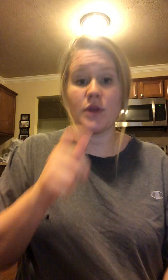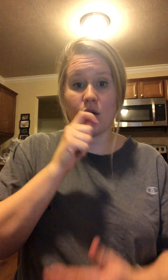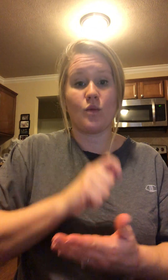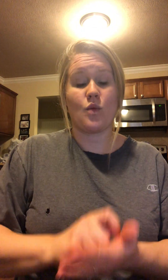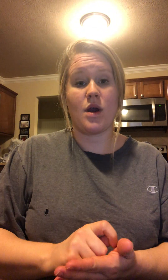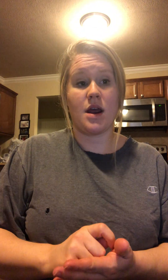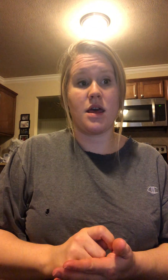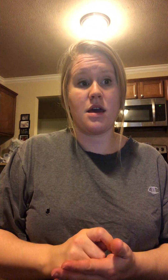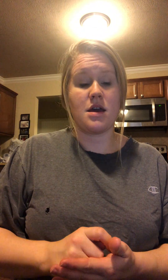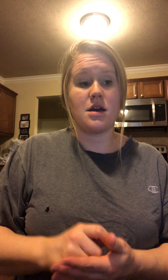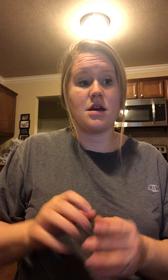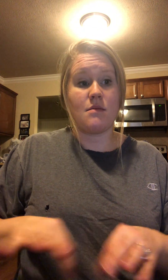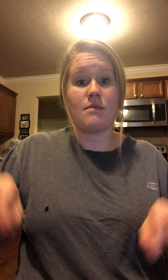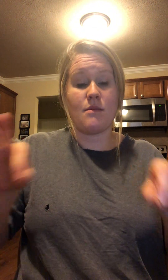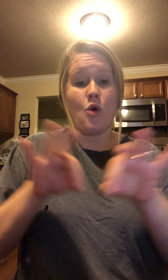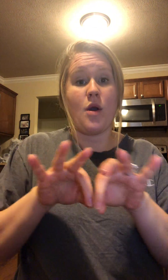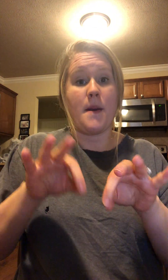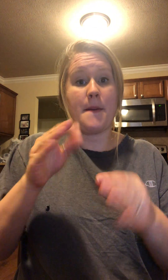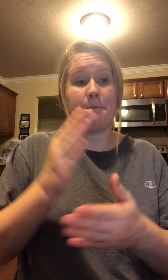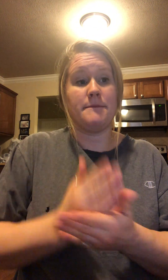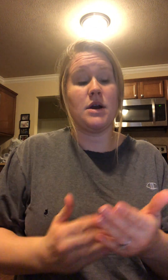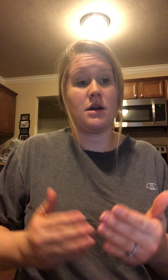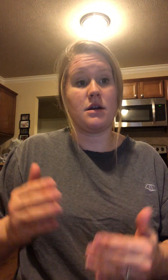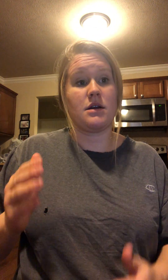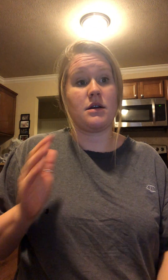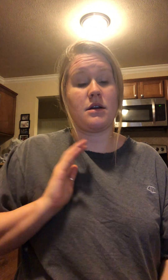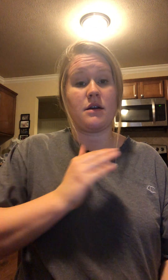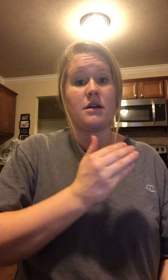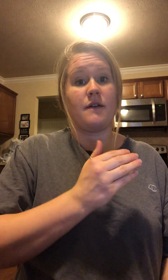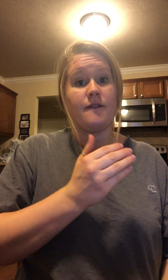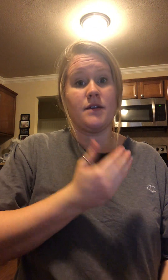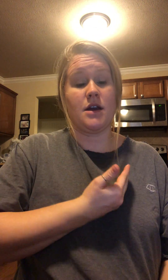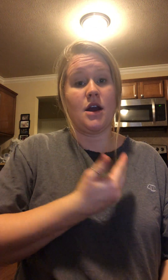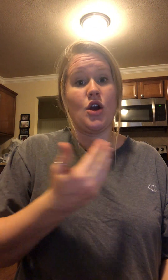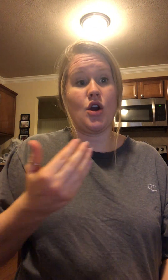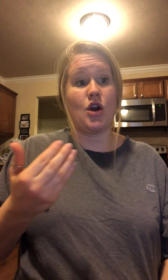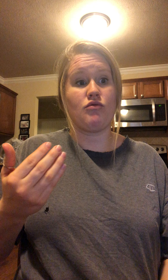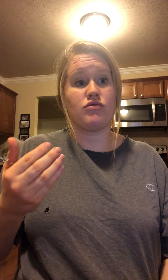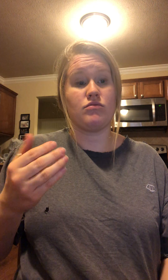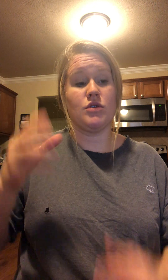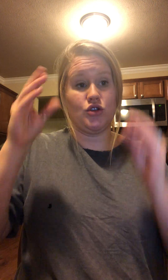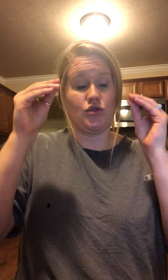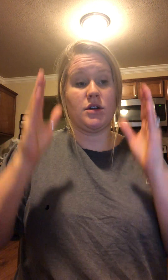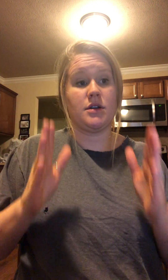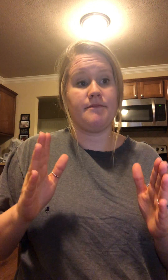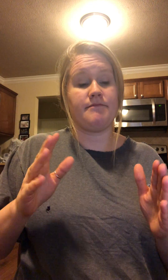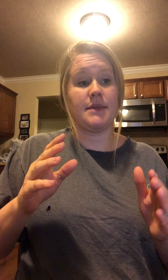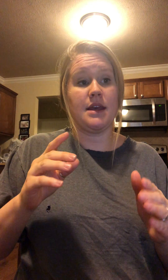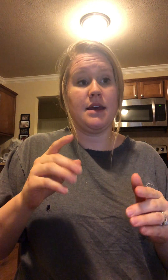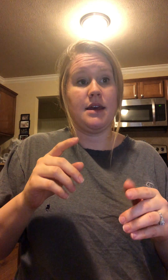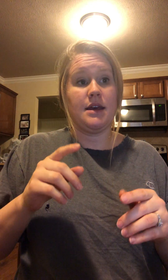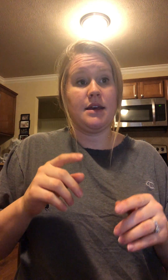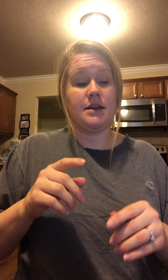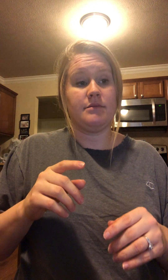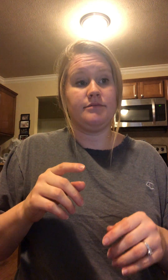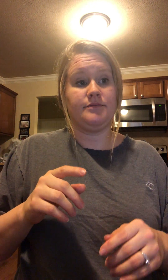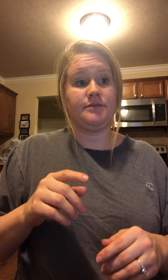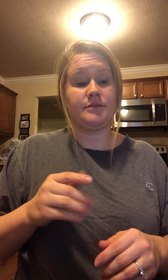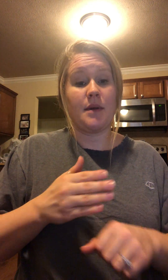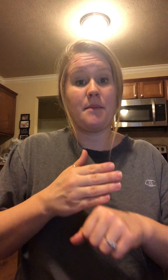Kids arrive at the beginning of the year with all different levels of writing abilities, and by the end of kindergarten, we expect